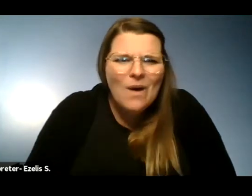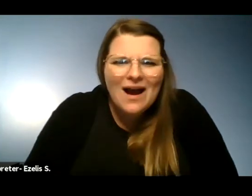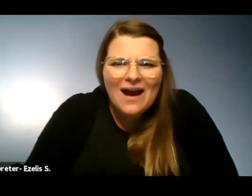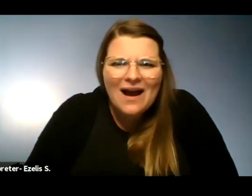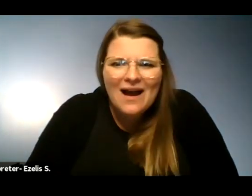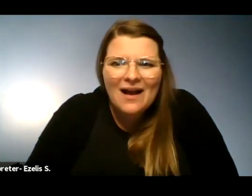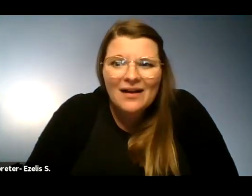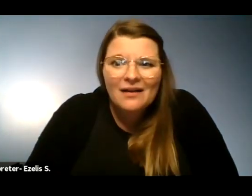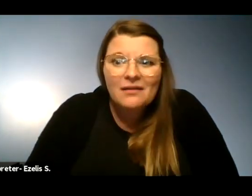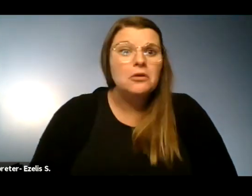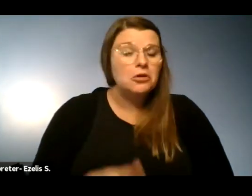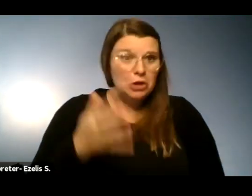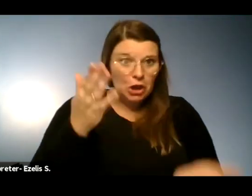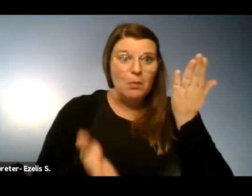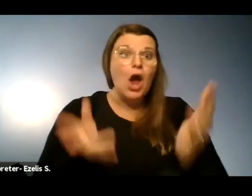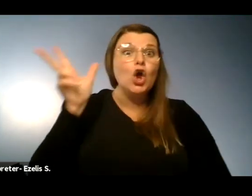He may have heard the alarm,